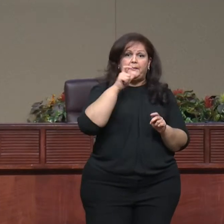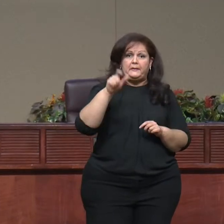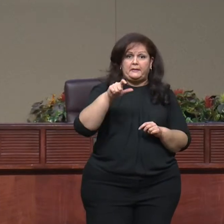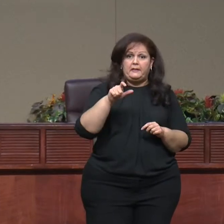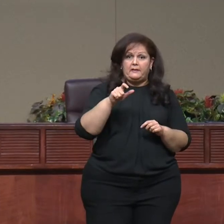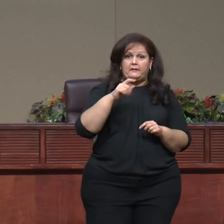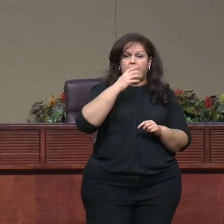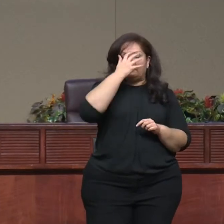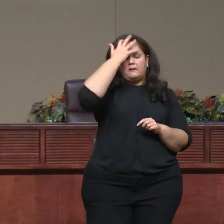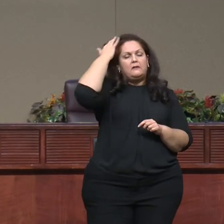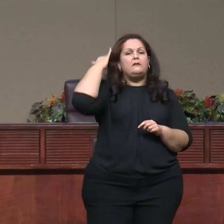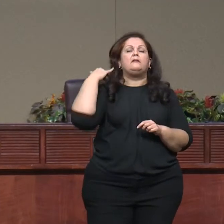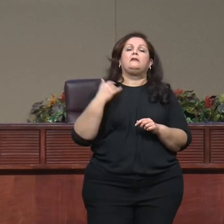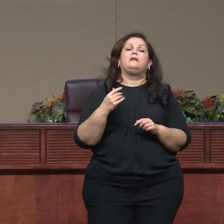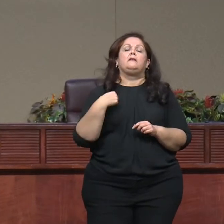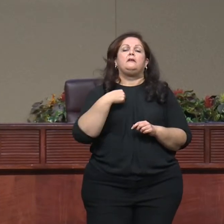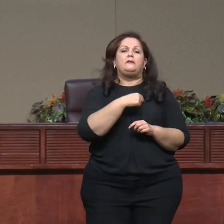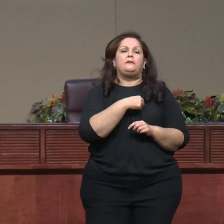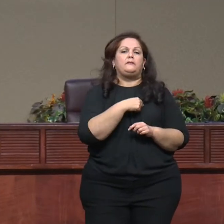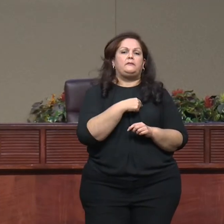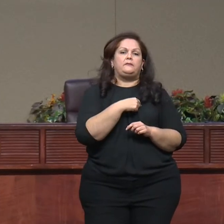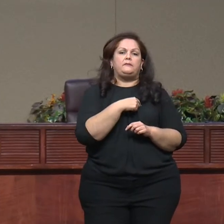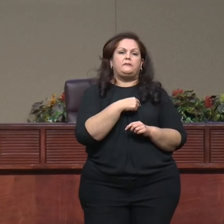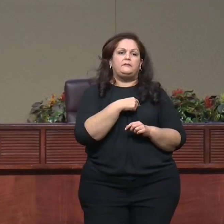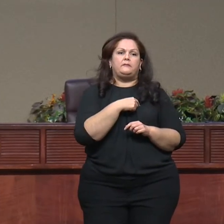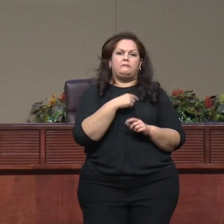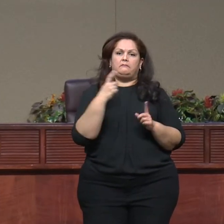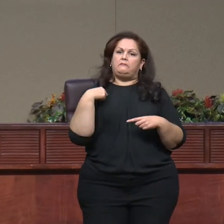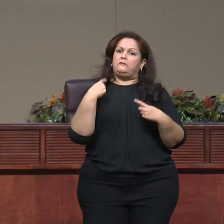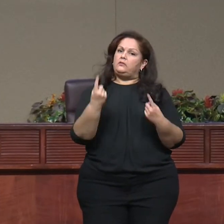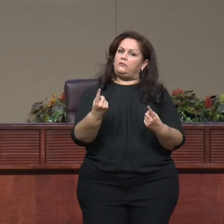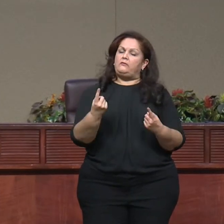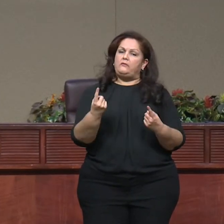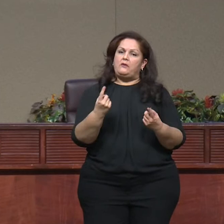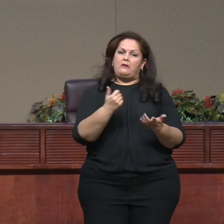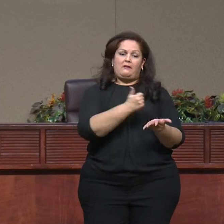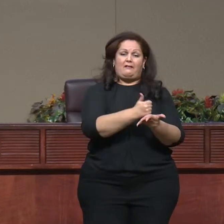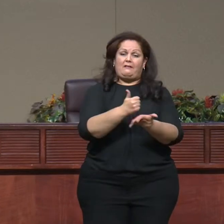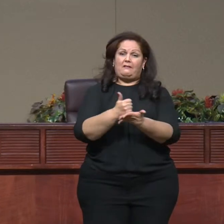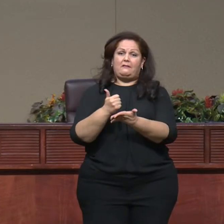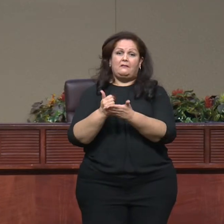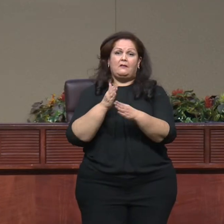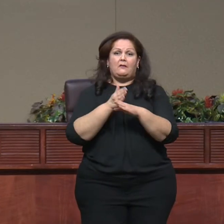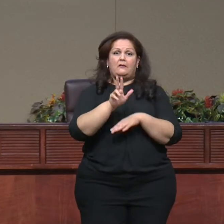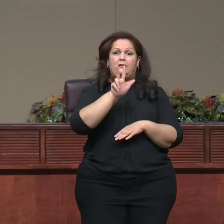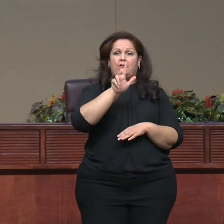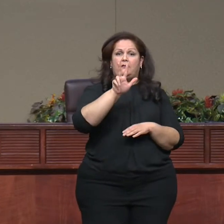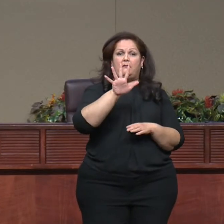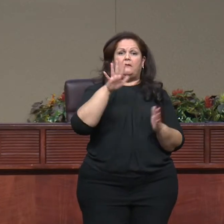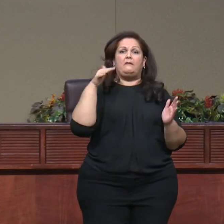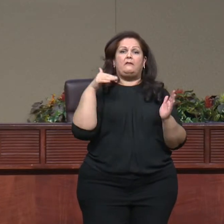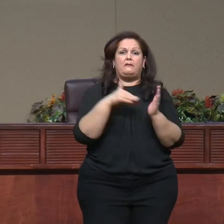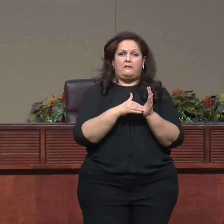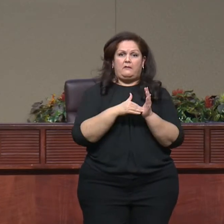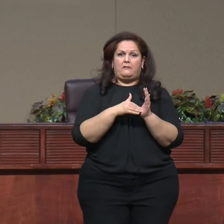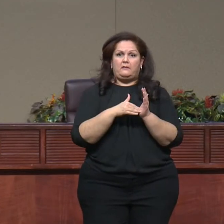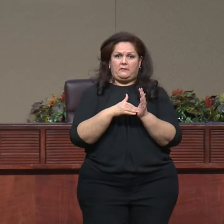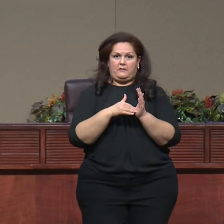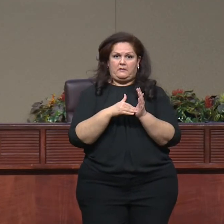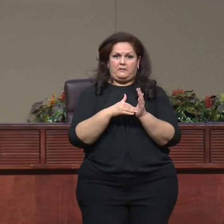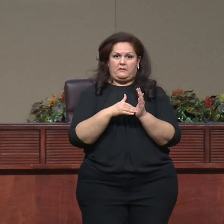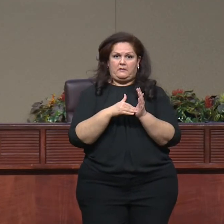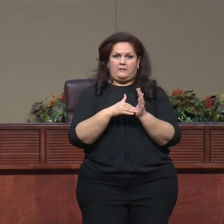it most. We so far have assisted over 35,000 of our residents